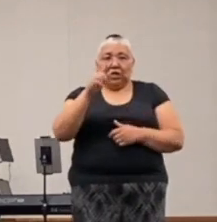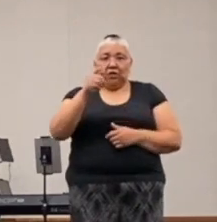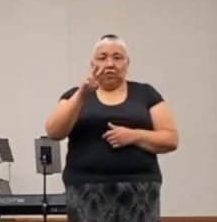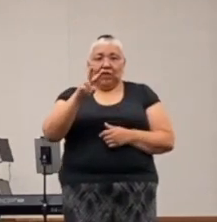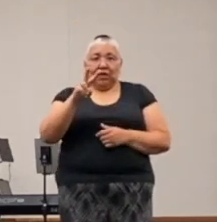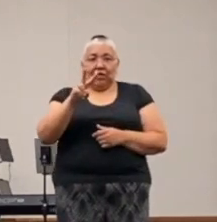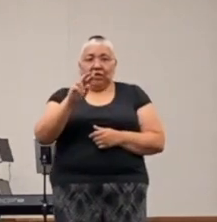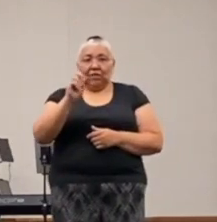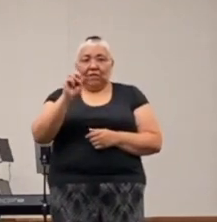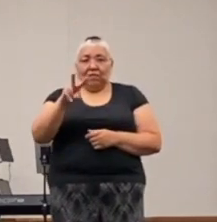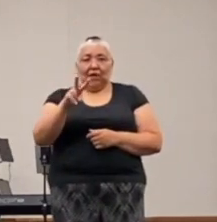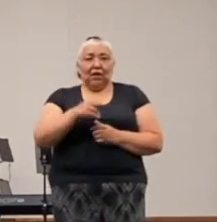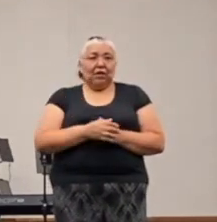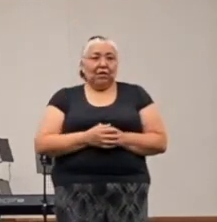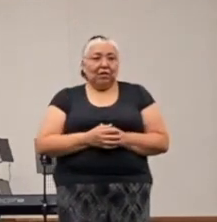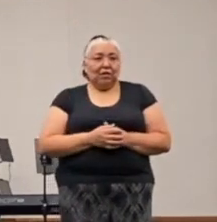Nevada.